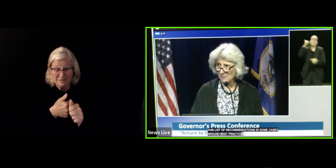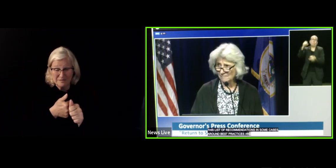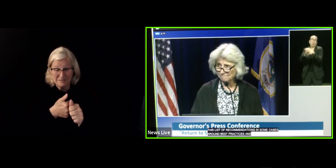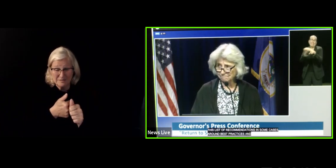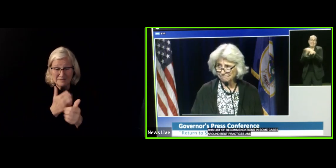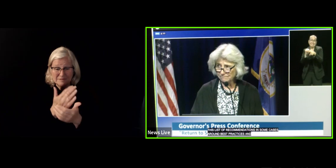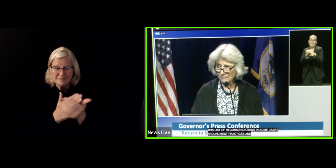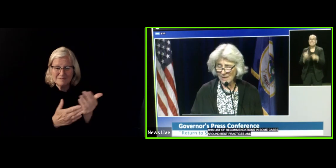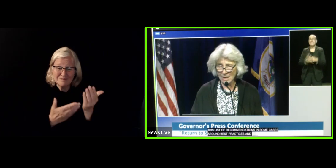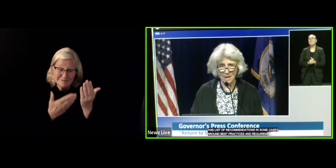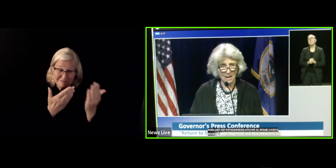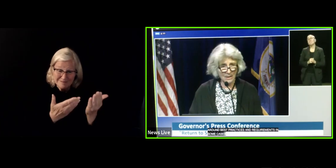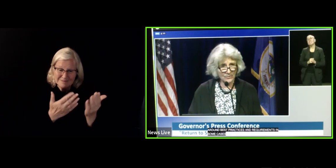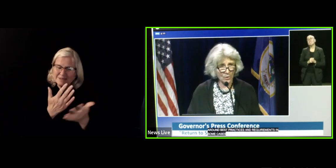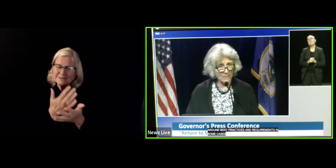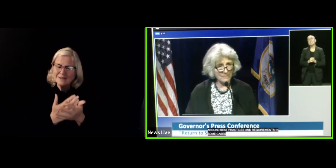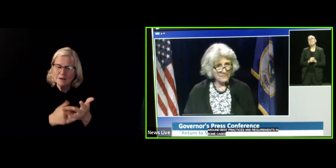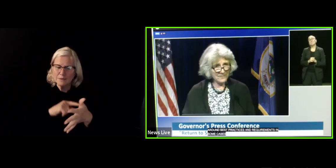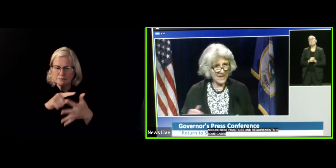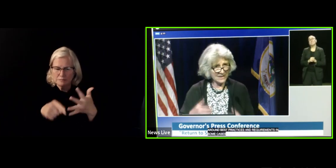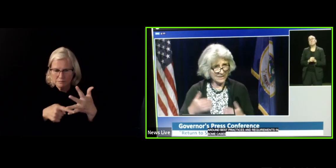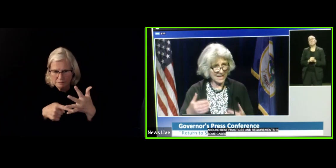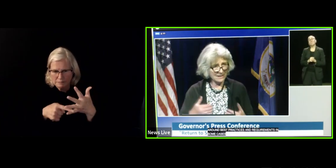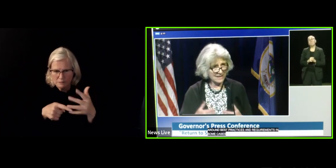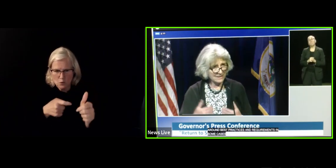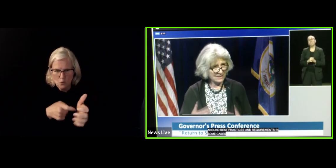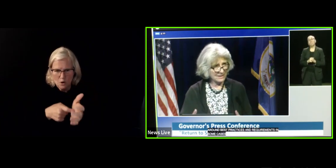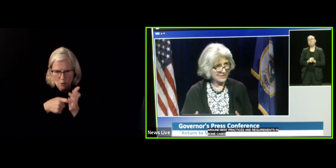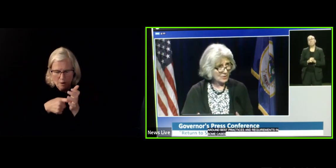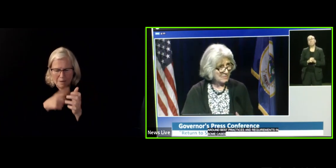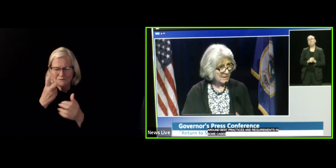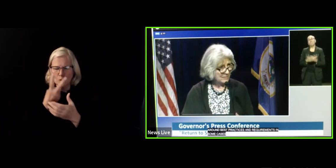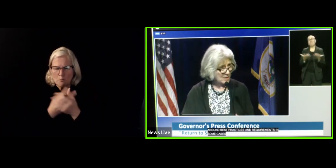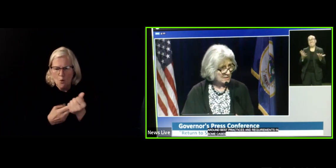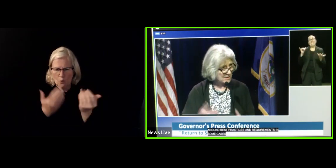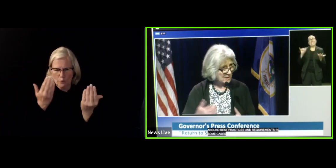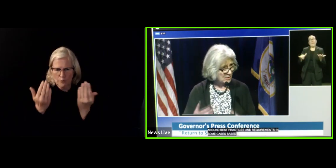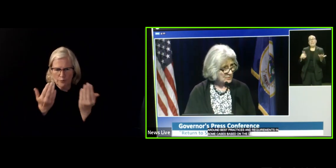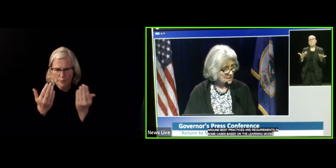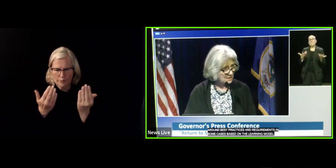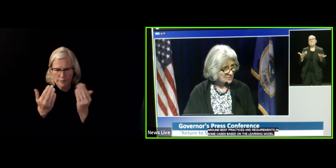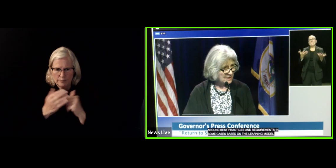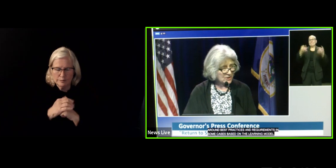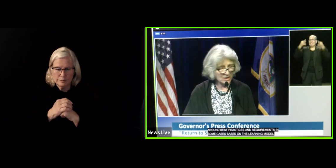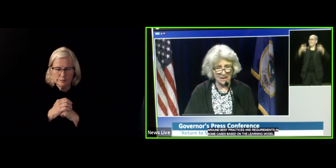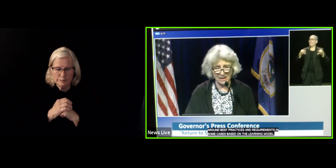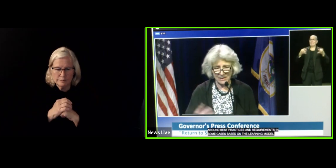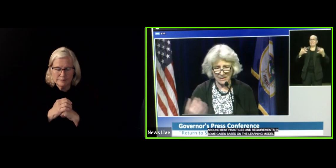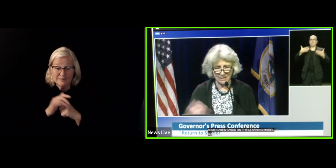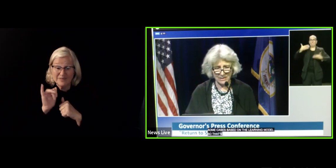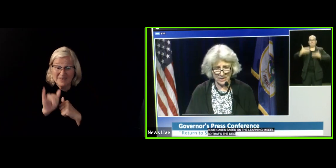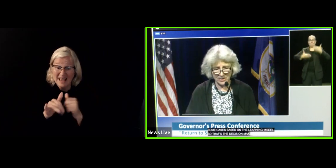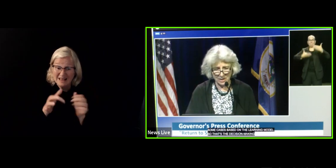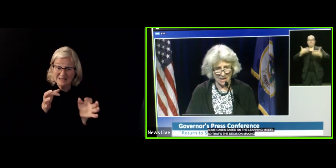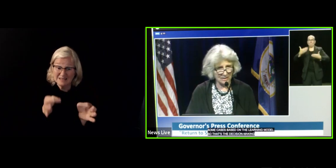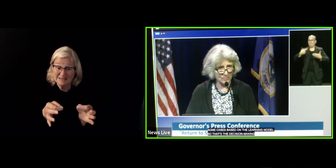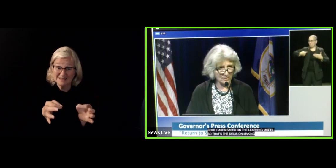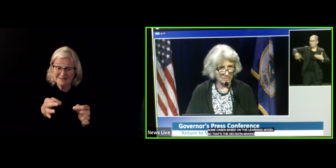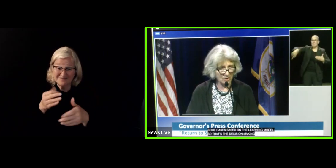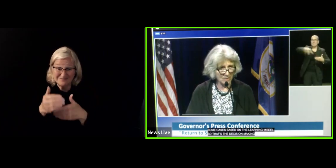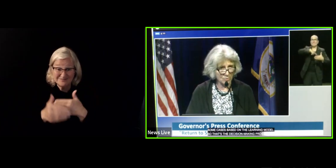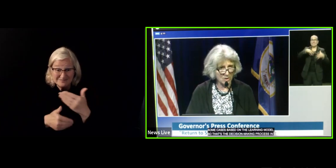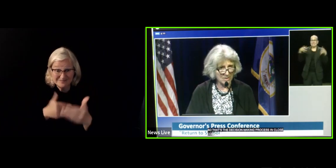model. So that's the decision-making process in close consultation, and I think our education colleagues